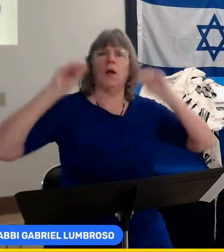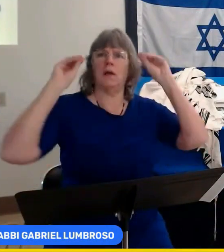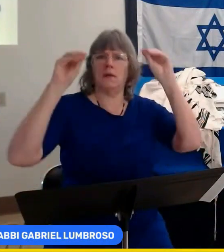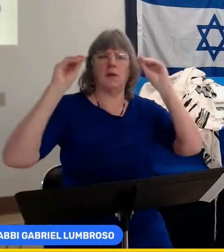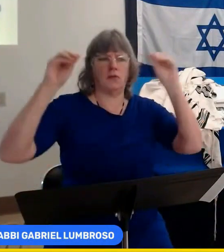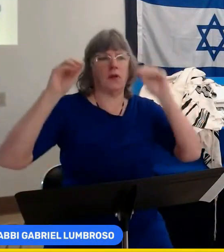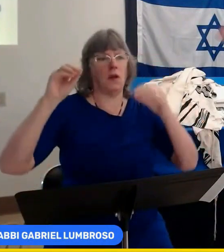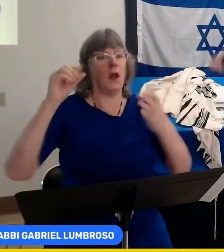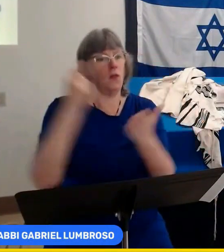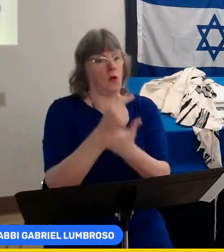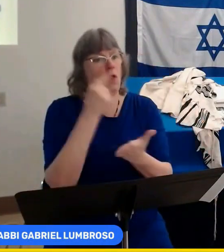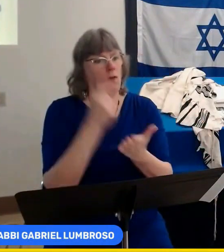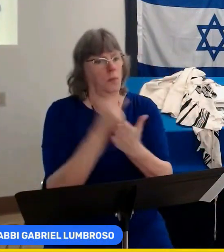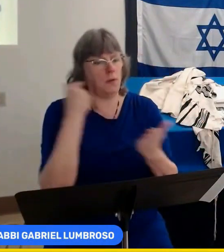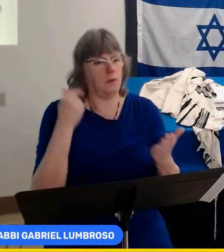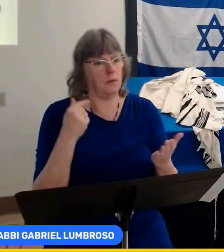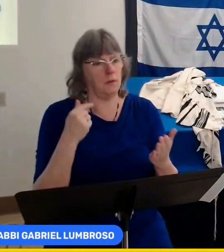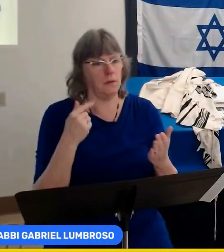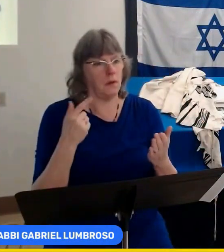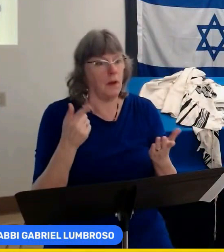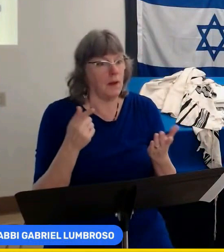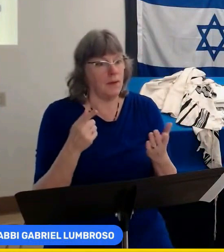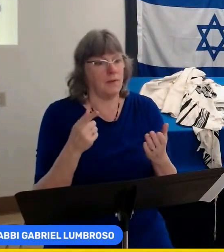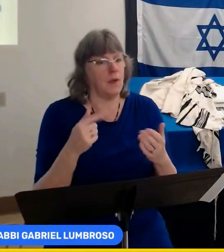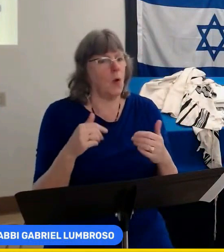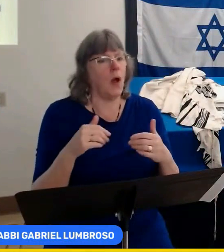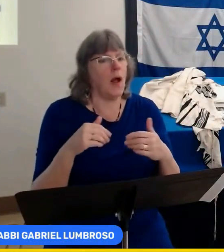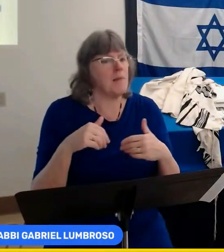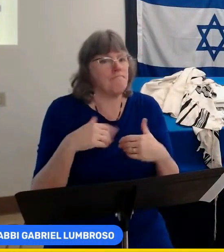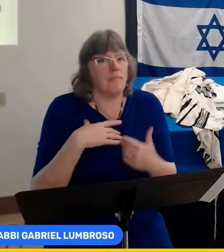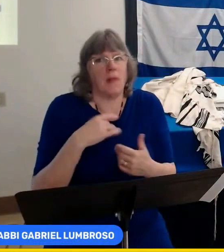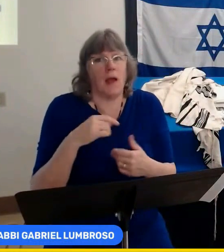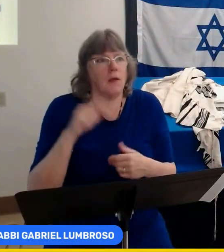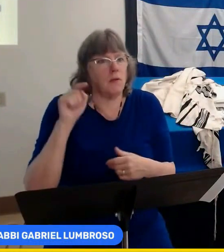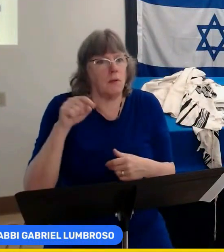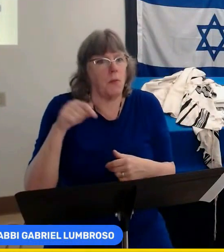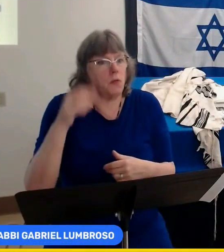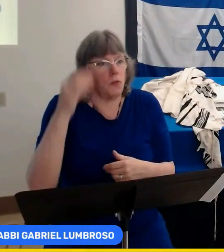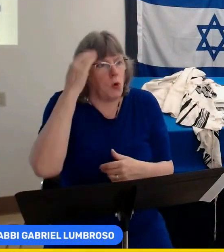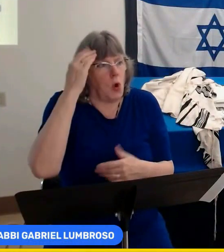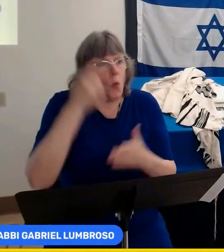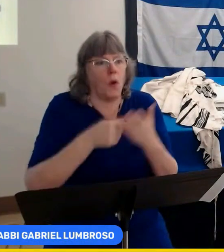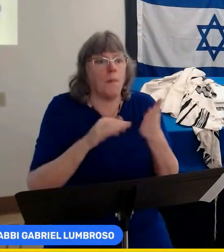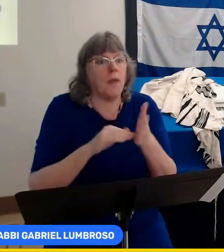word gospel, besorah, is an Old Testament concept.